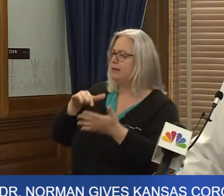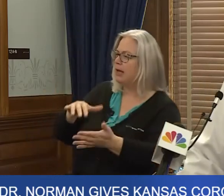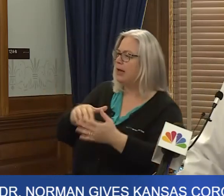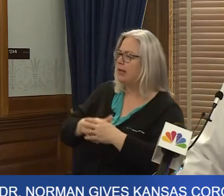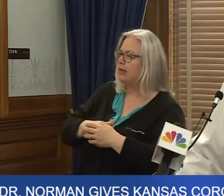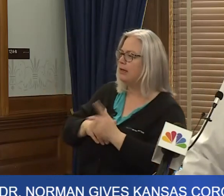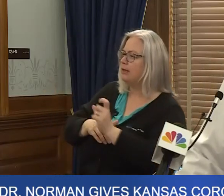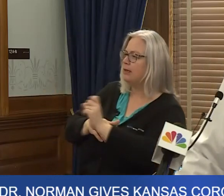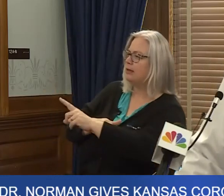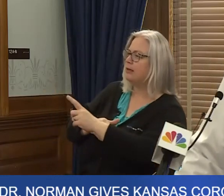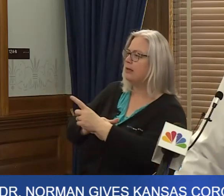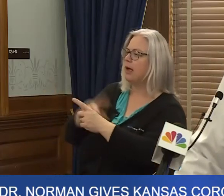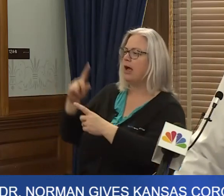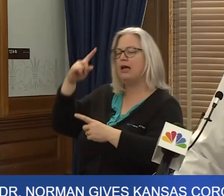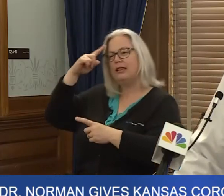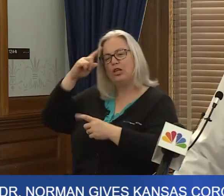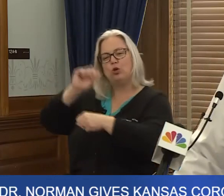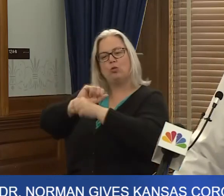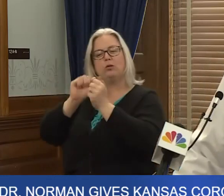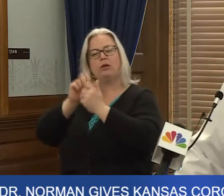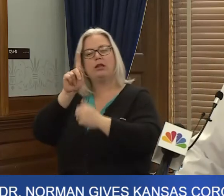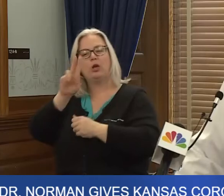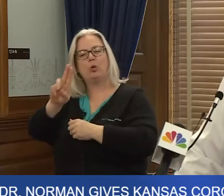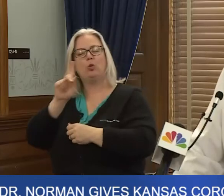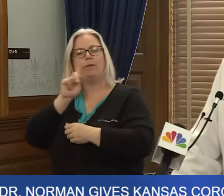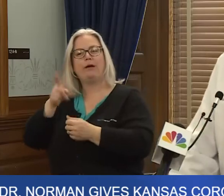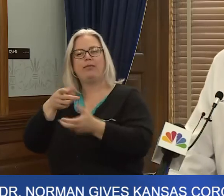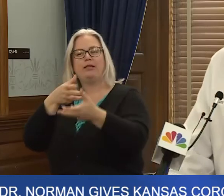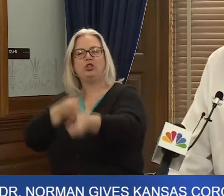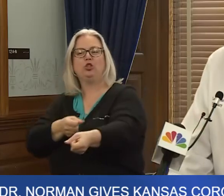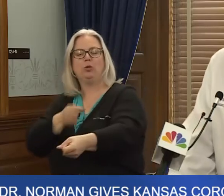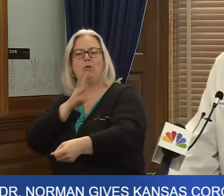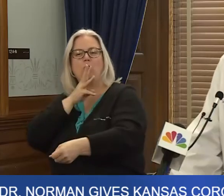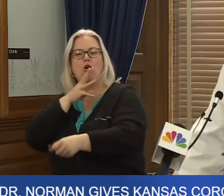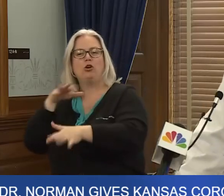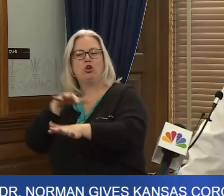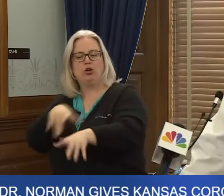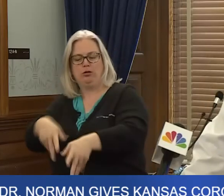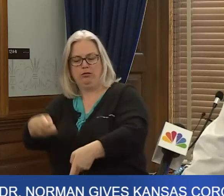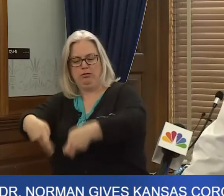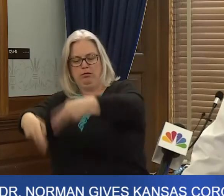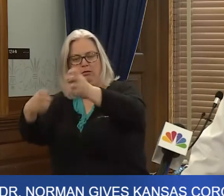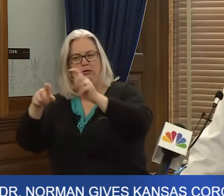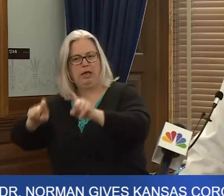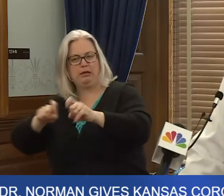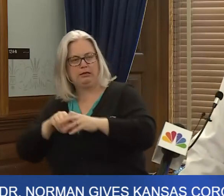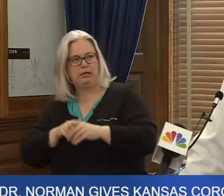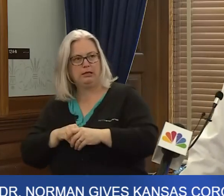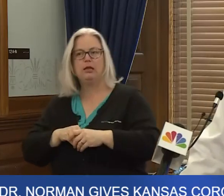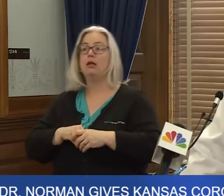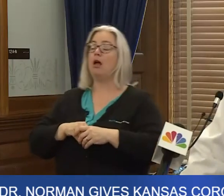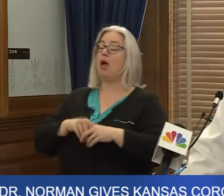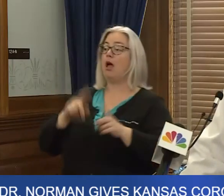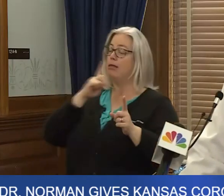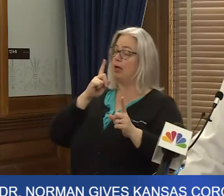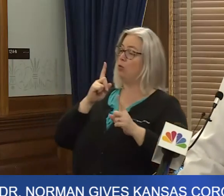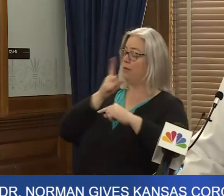I think you're working with KU on... Oh, yes, yeah. And this is something that I think holds promise,